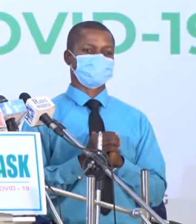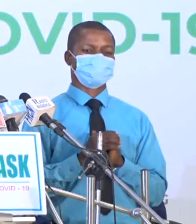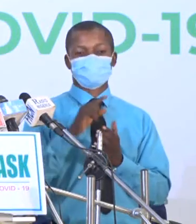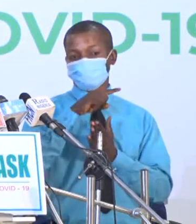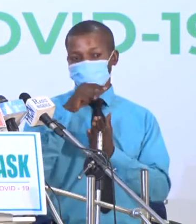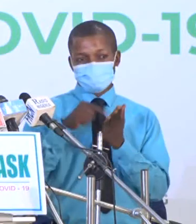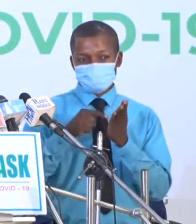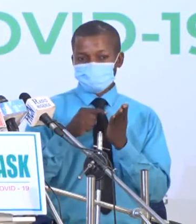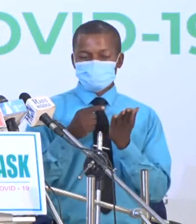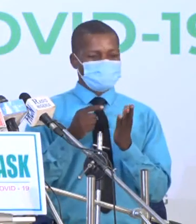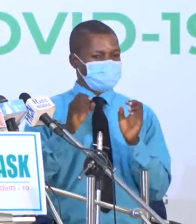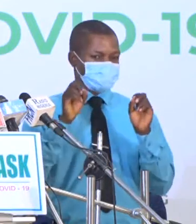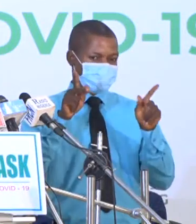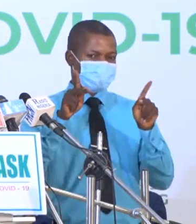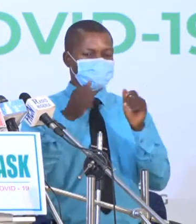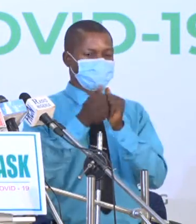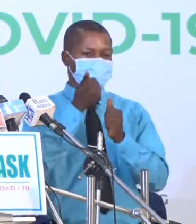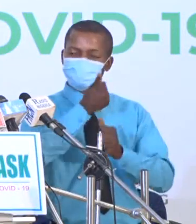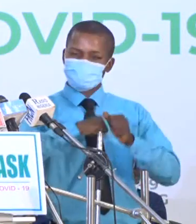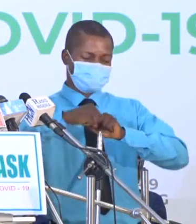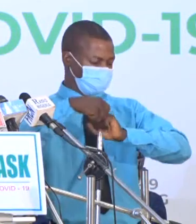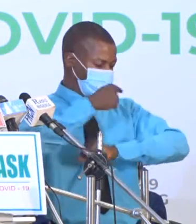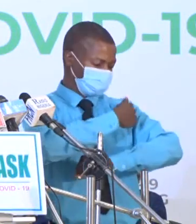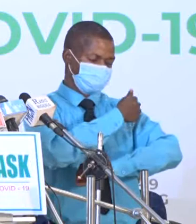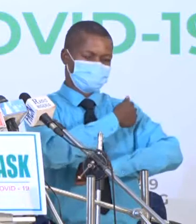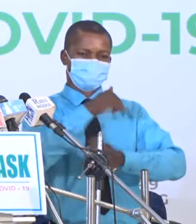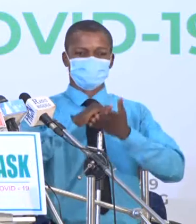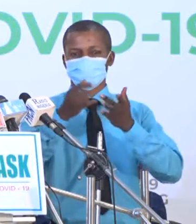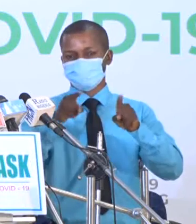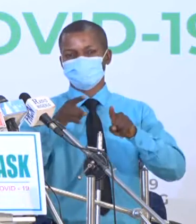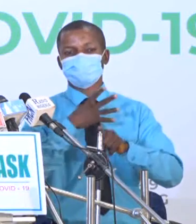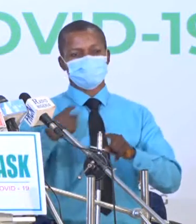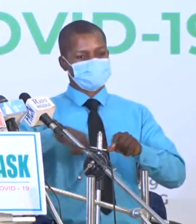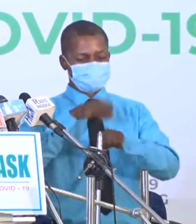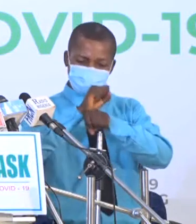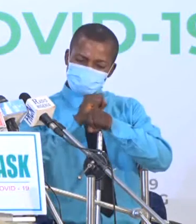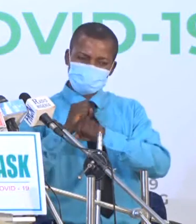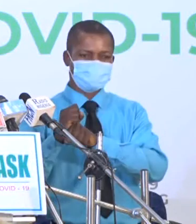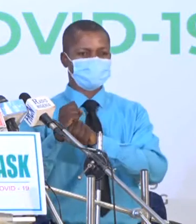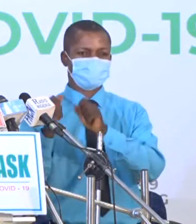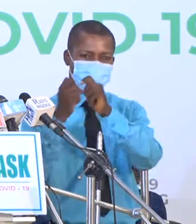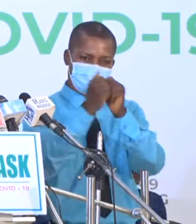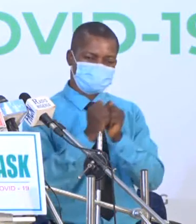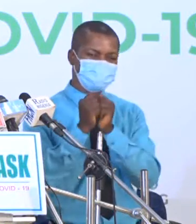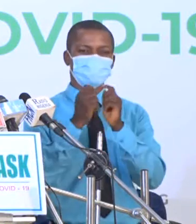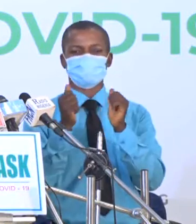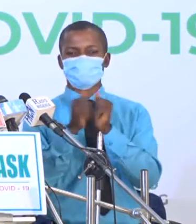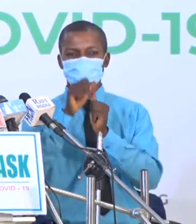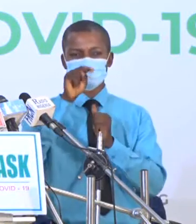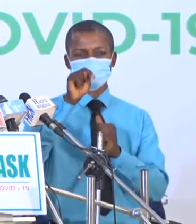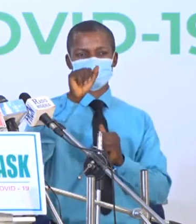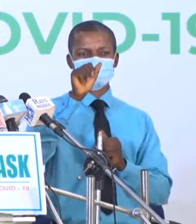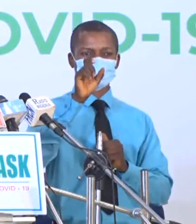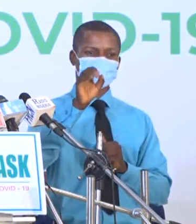This is normal with any vaccination, and we are working closely with NAFDAC to monitor